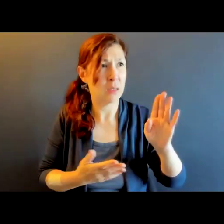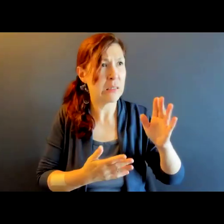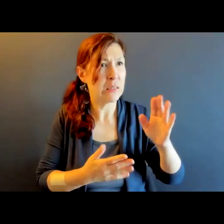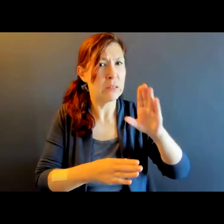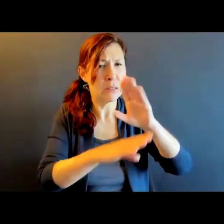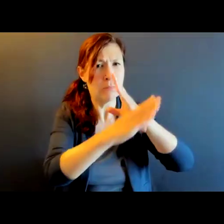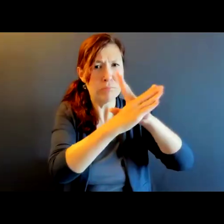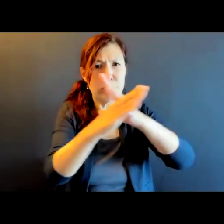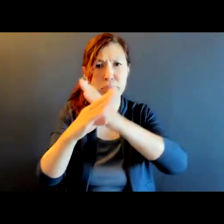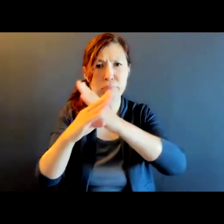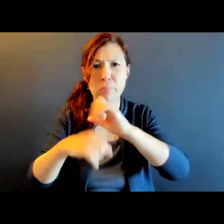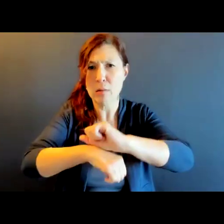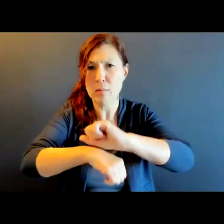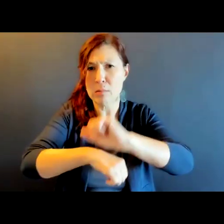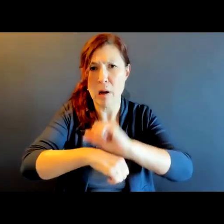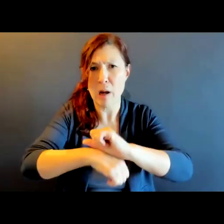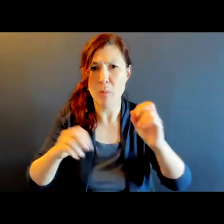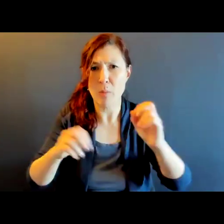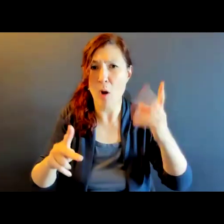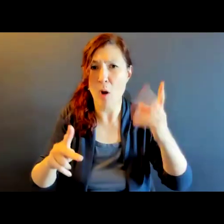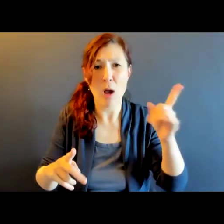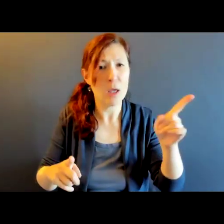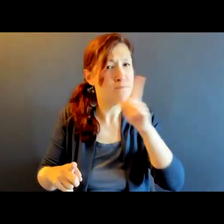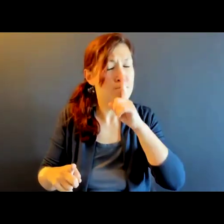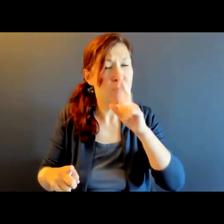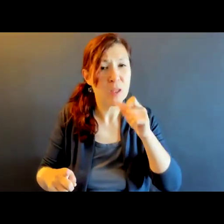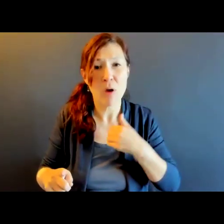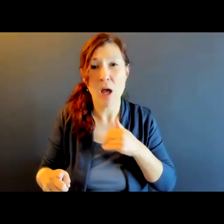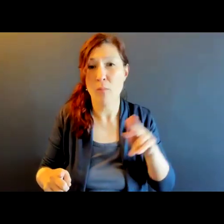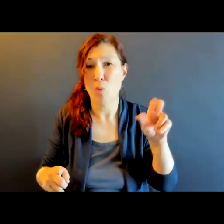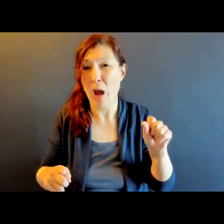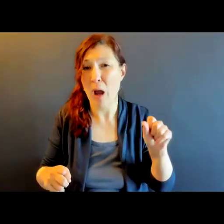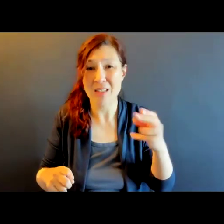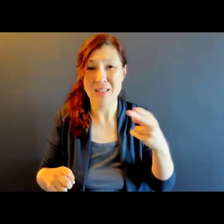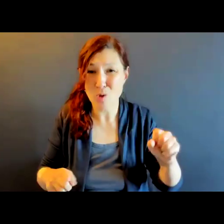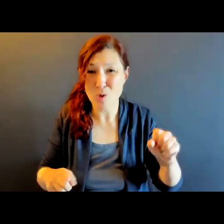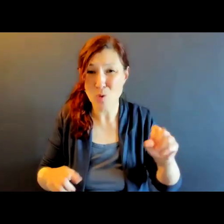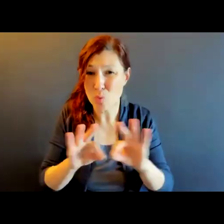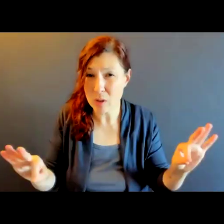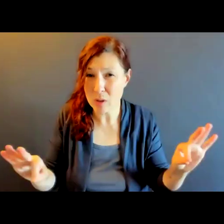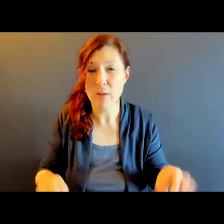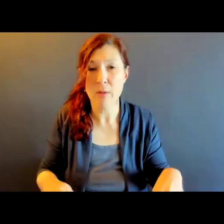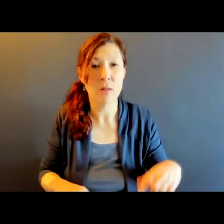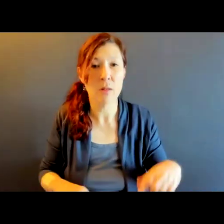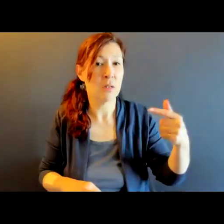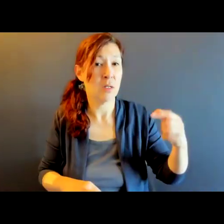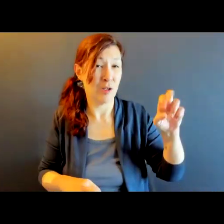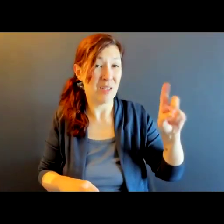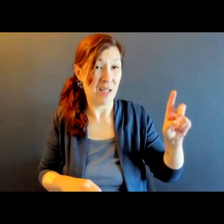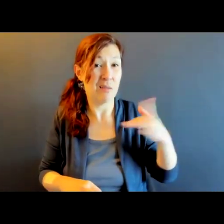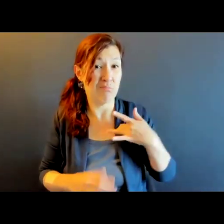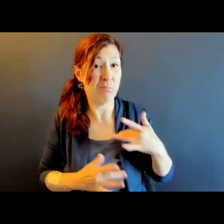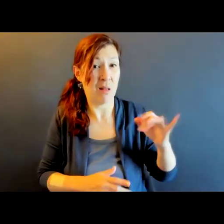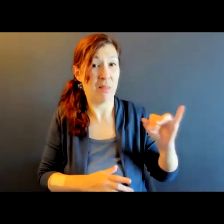opportunities simply because they do not have a U.S. recognized high school diploma. While the GED HiSET is a traditional path,